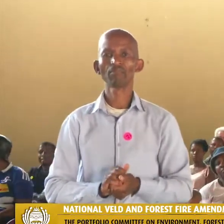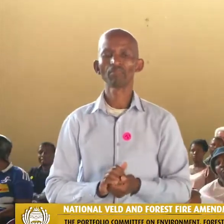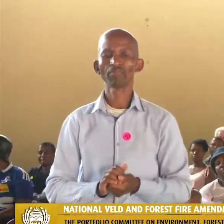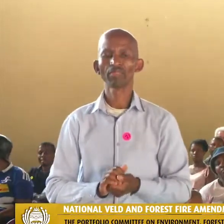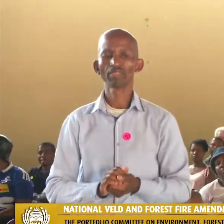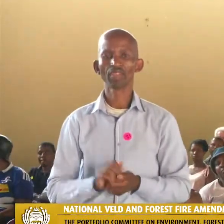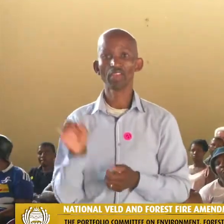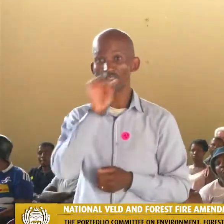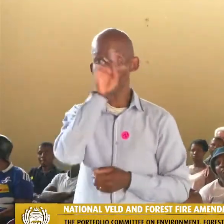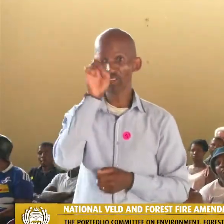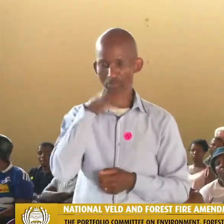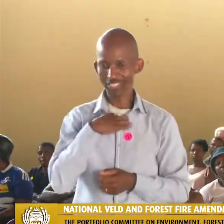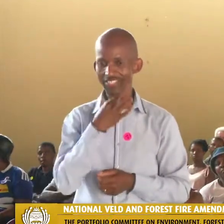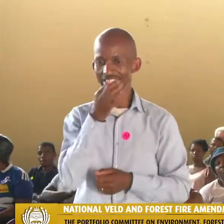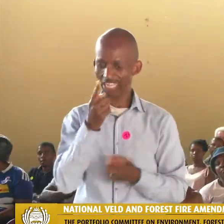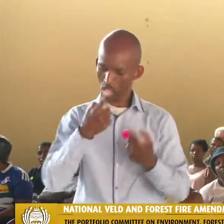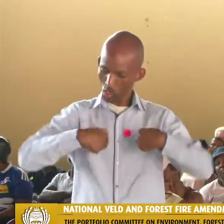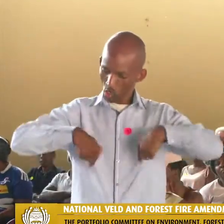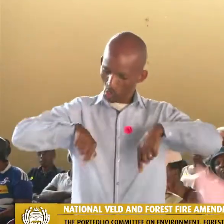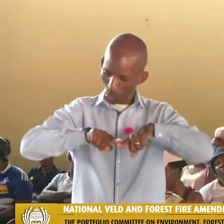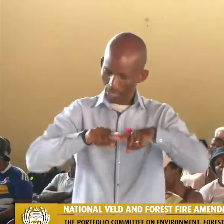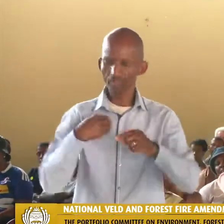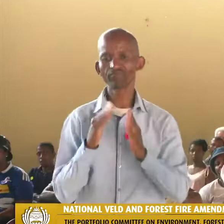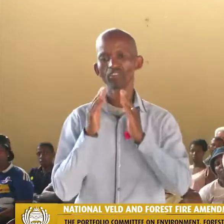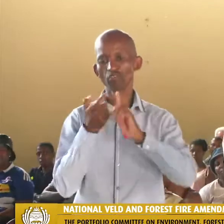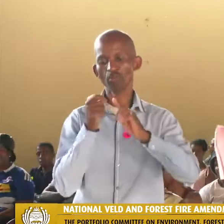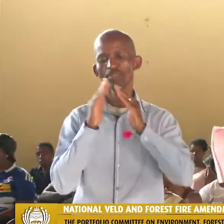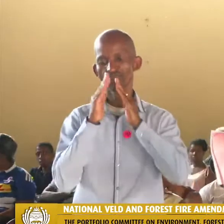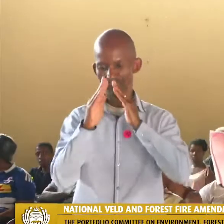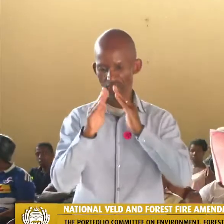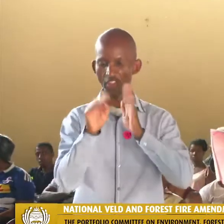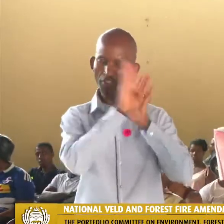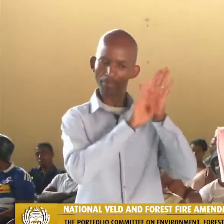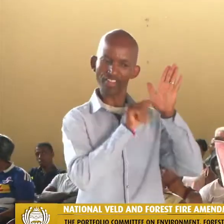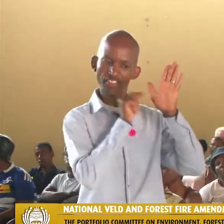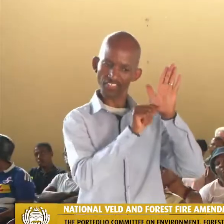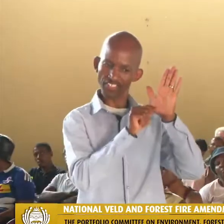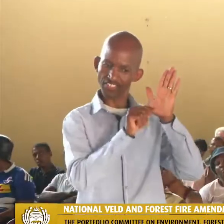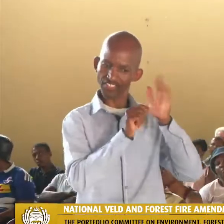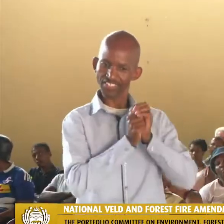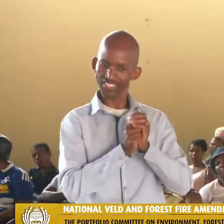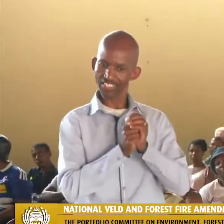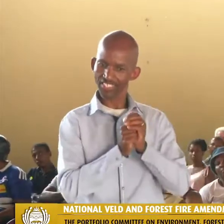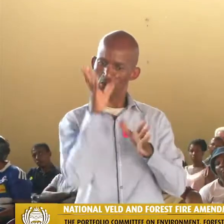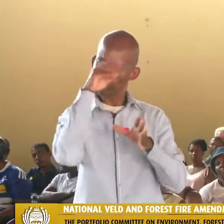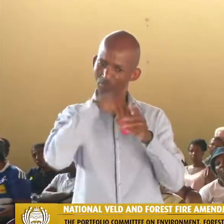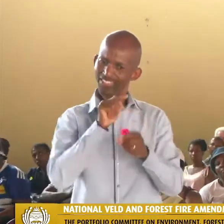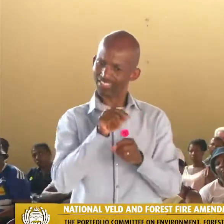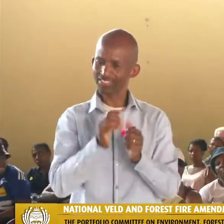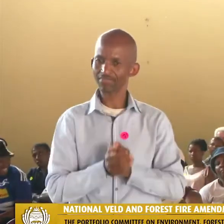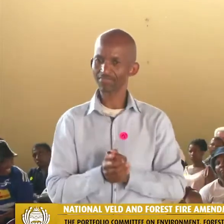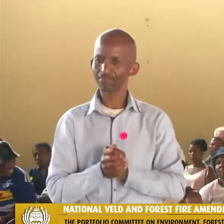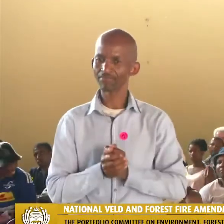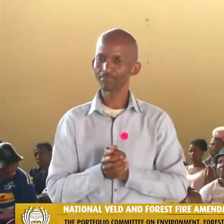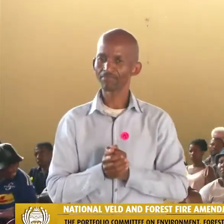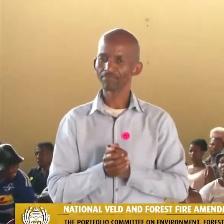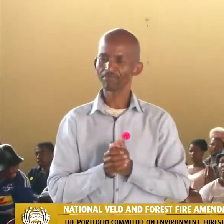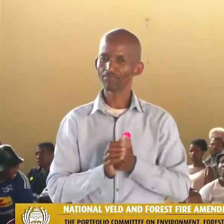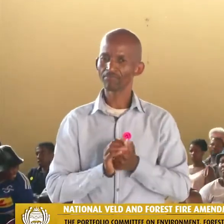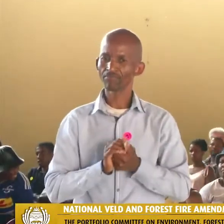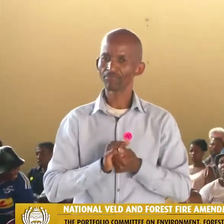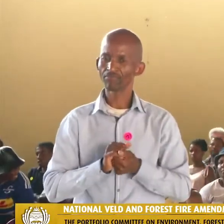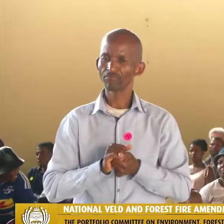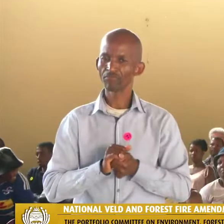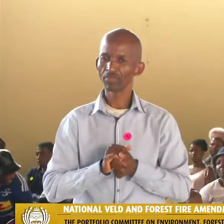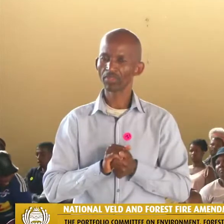Na potso ka ke gore rona ba ba nang le keishene bili e go benefita ene mo billing e. Now, my question it